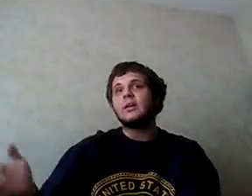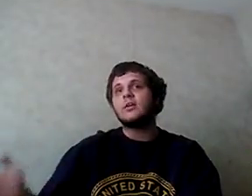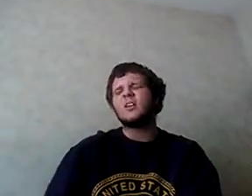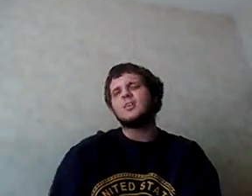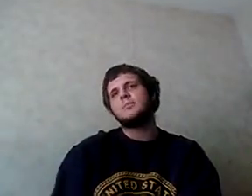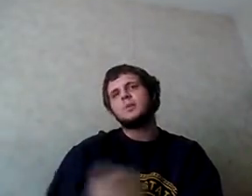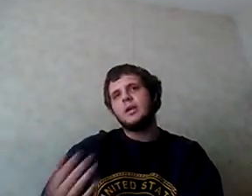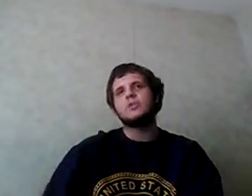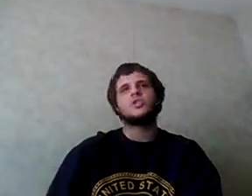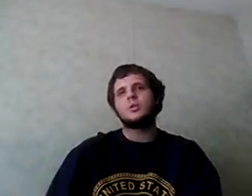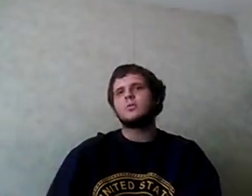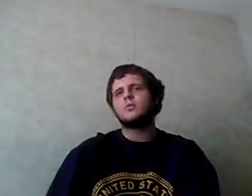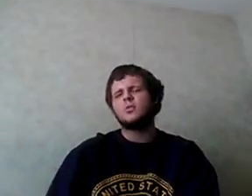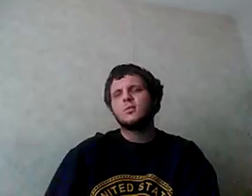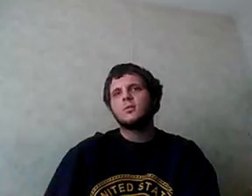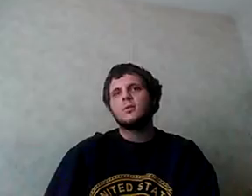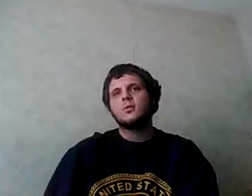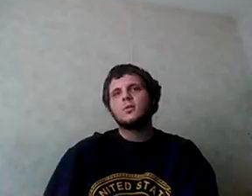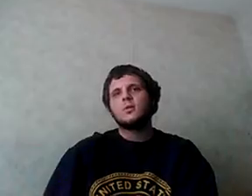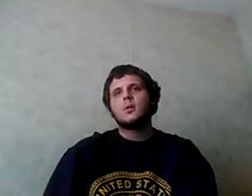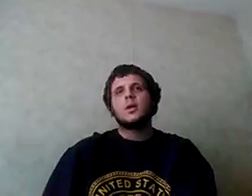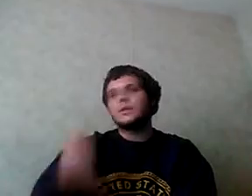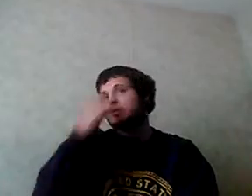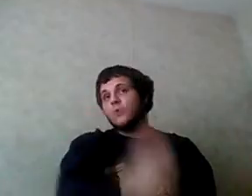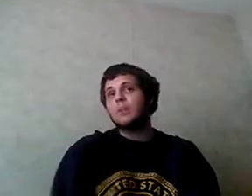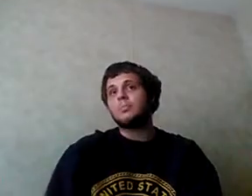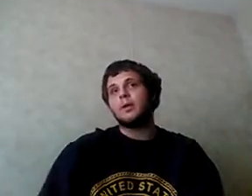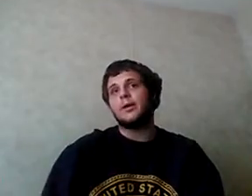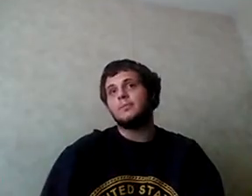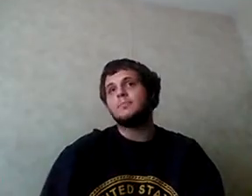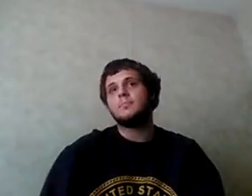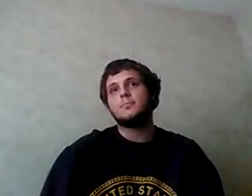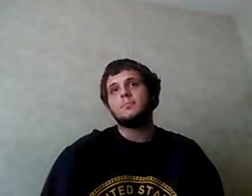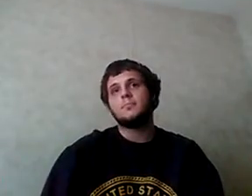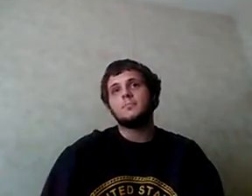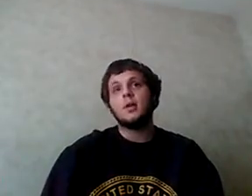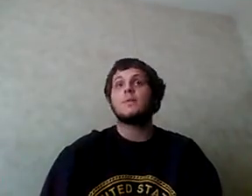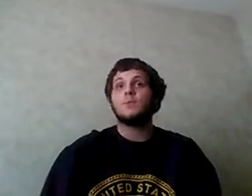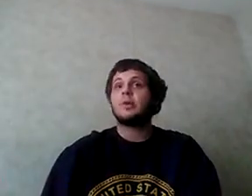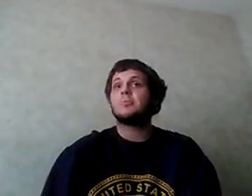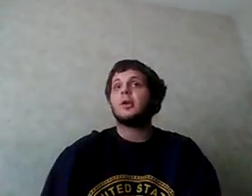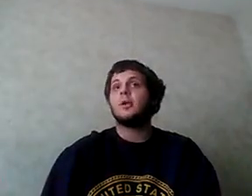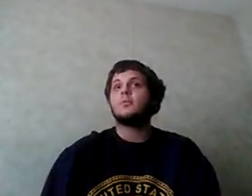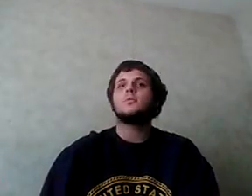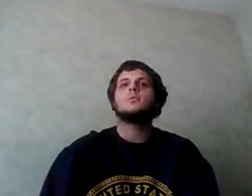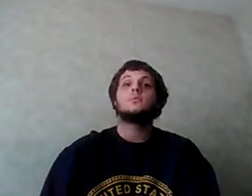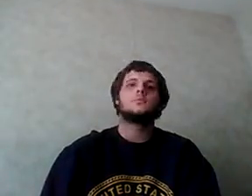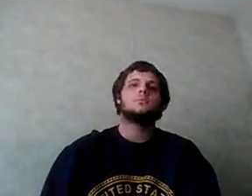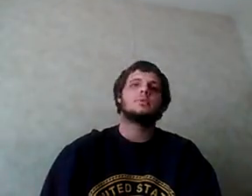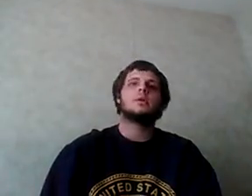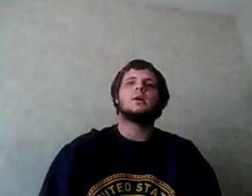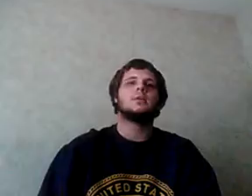pking combination is free to play. Yeah, free to play.